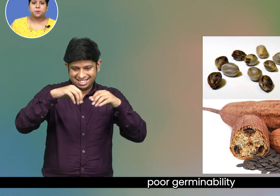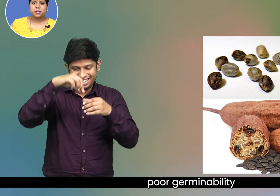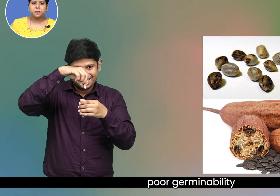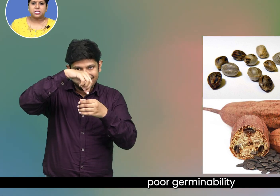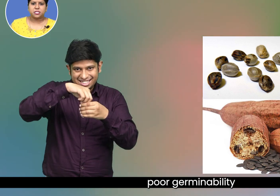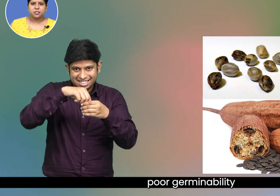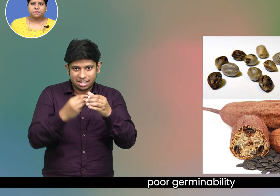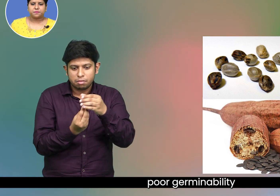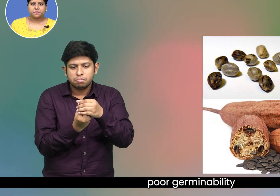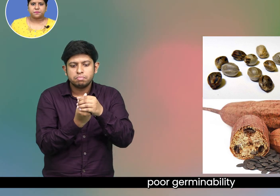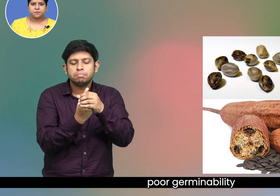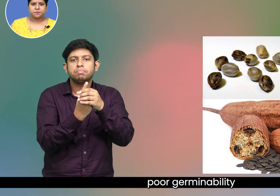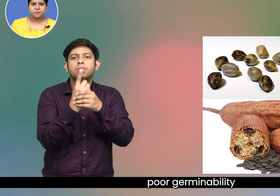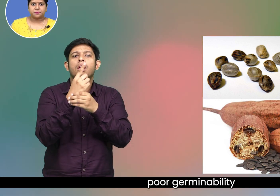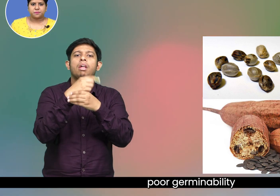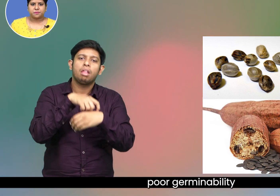poor germinability,